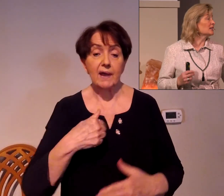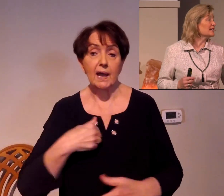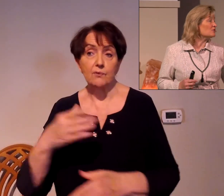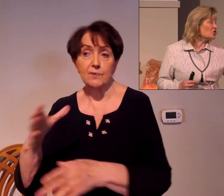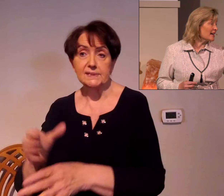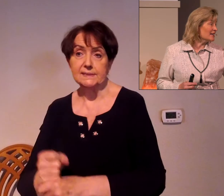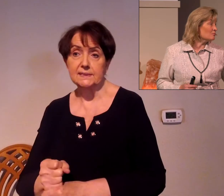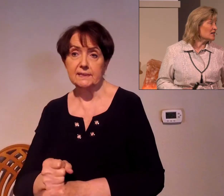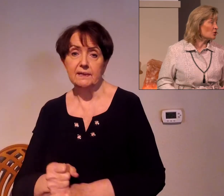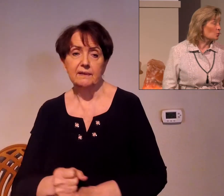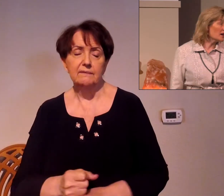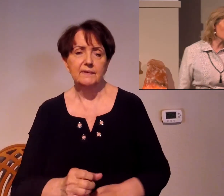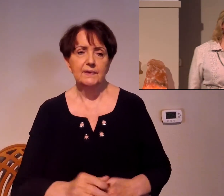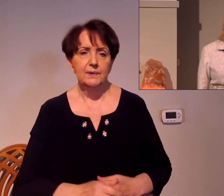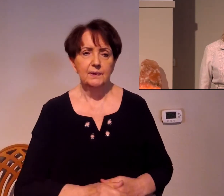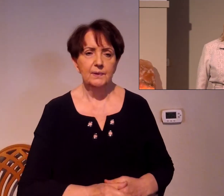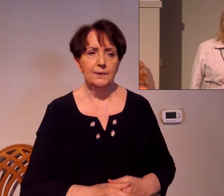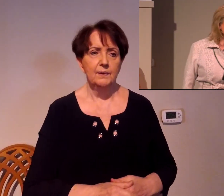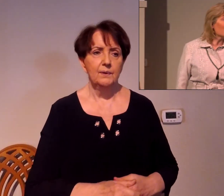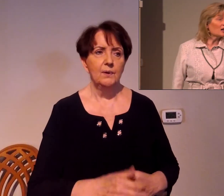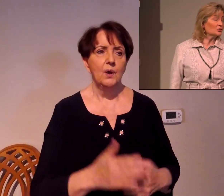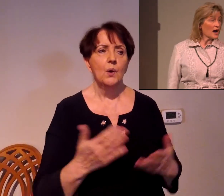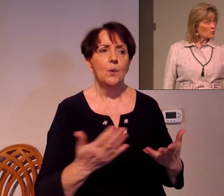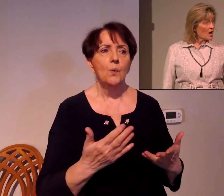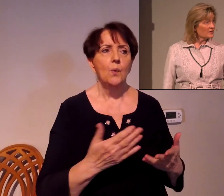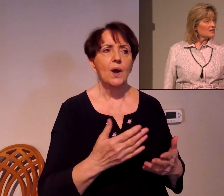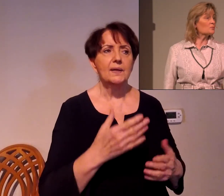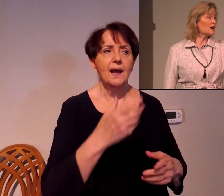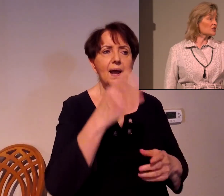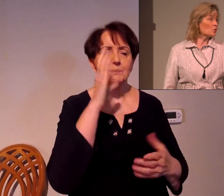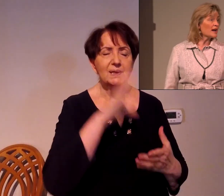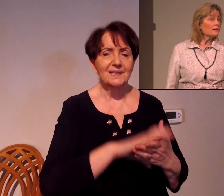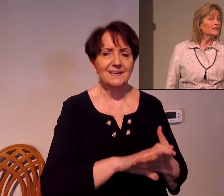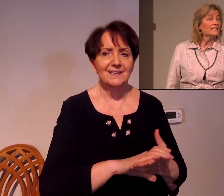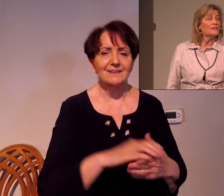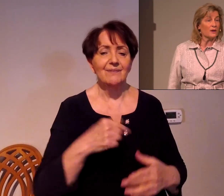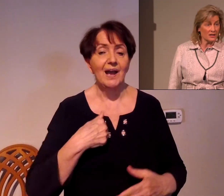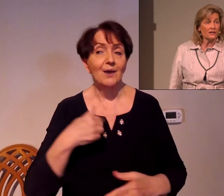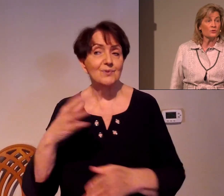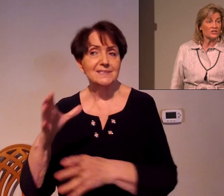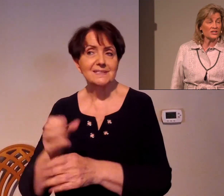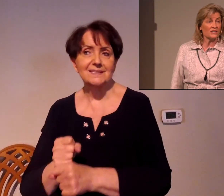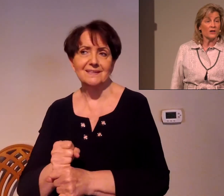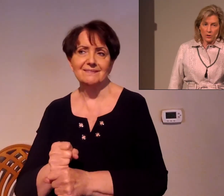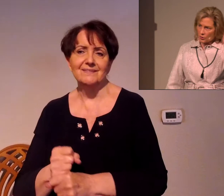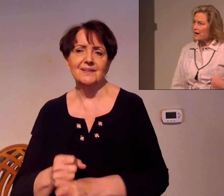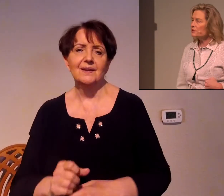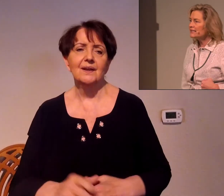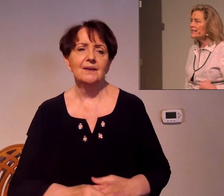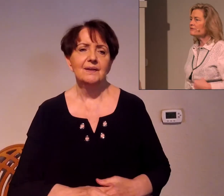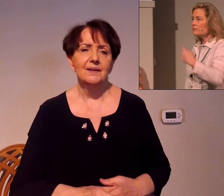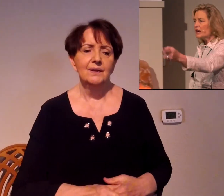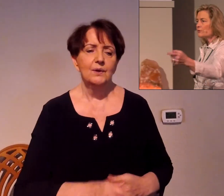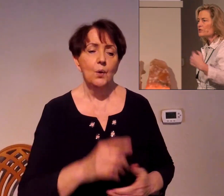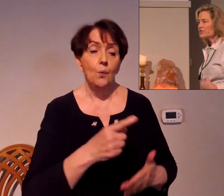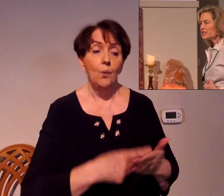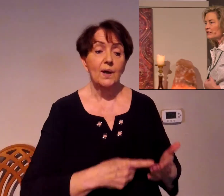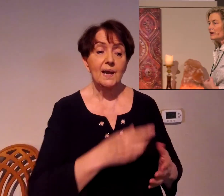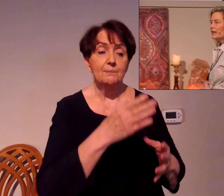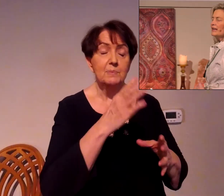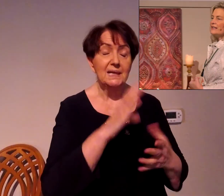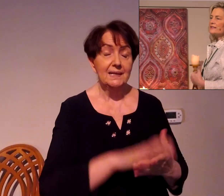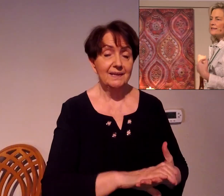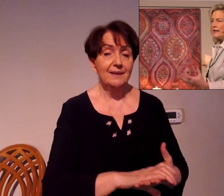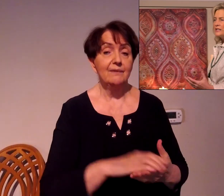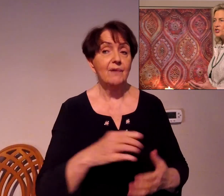your believe check-in meter. What am I believing right now? Do I want this? Because what I believe, I'm going to receive. What I believe, I'm going to